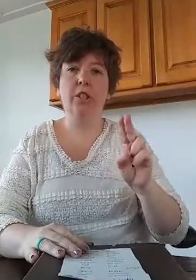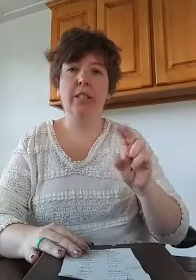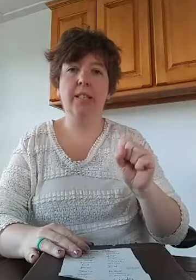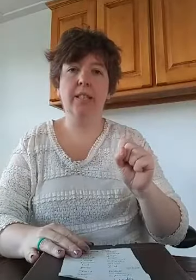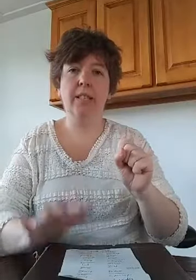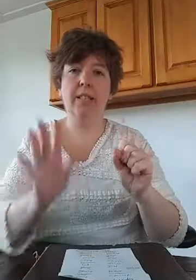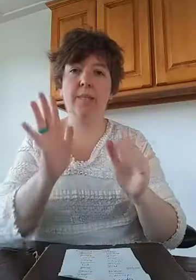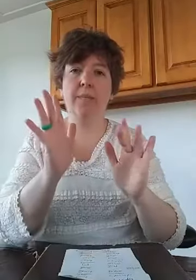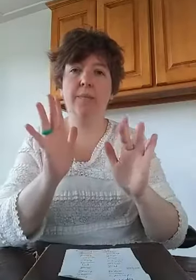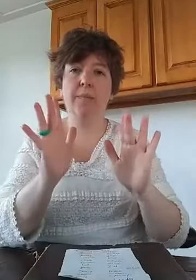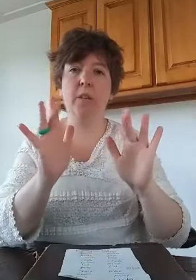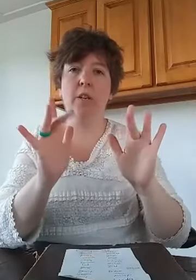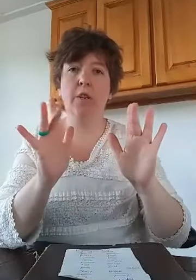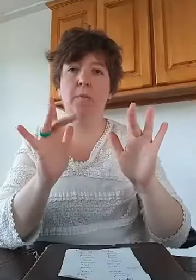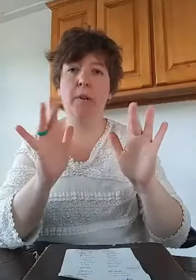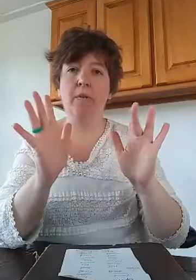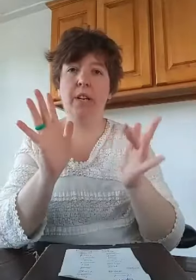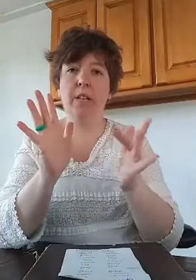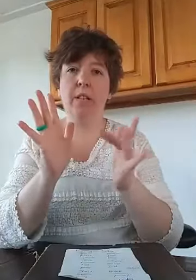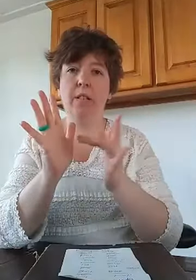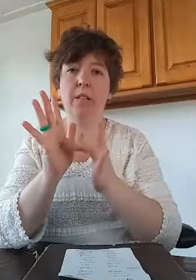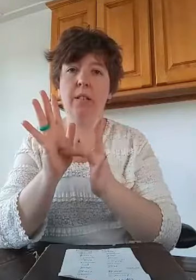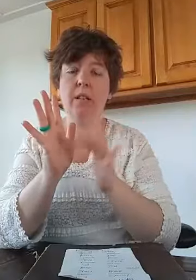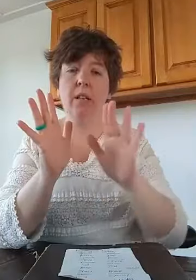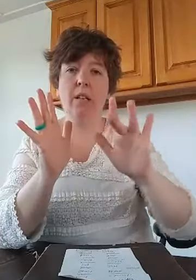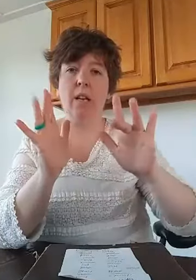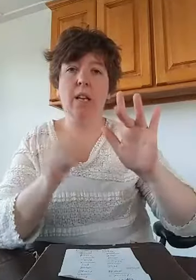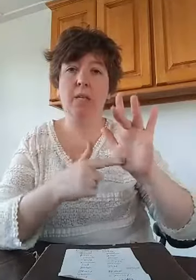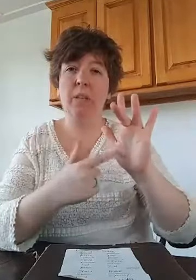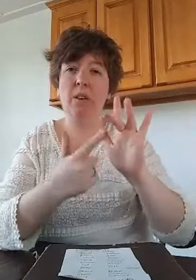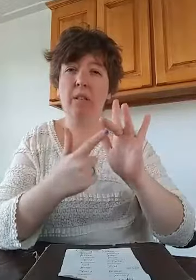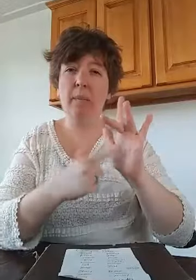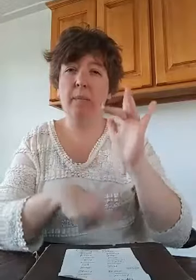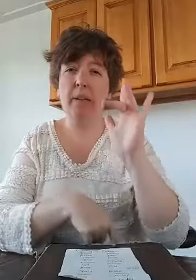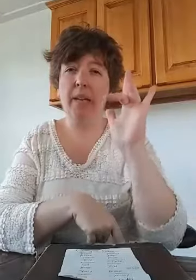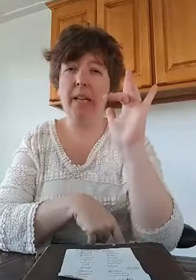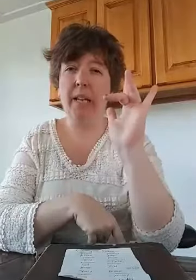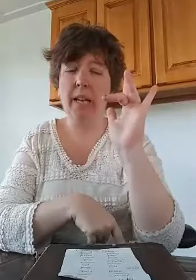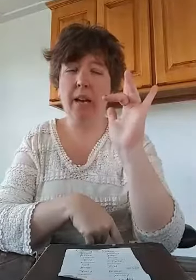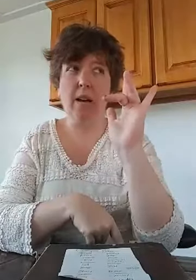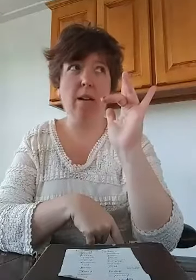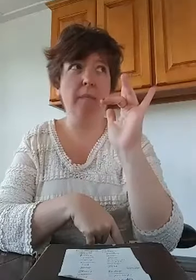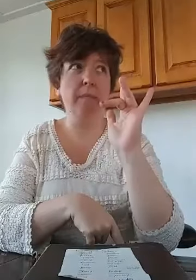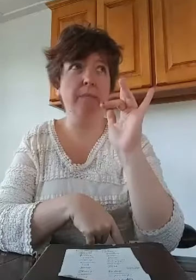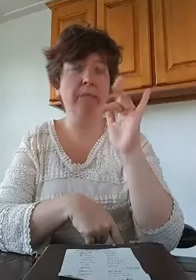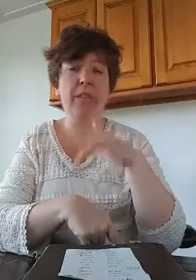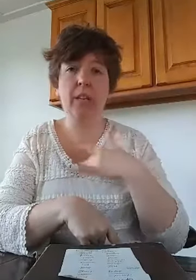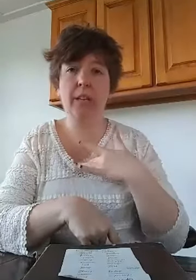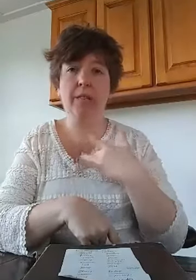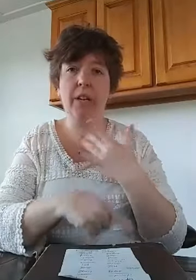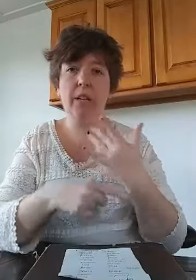Jesus, your middle fingers. We talked about it being feeling fingers